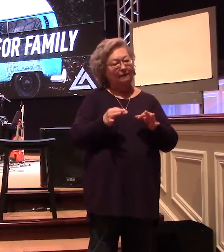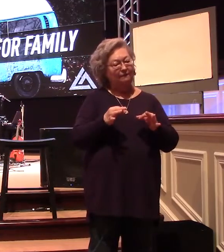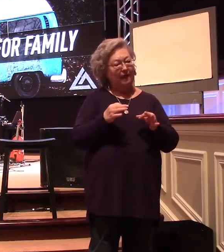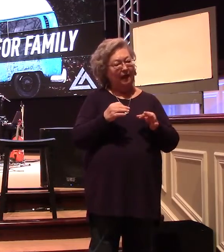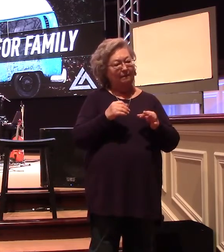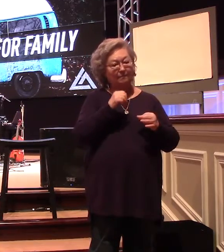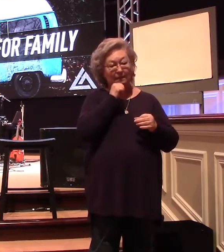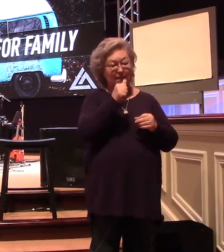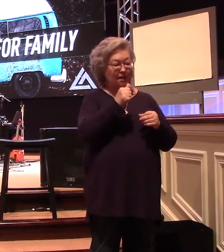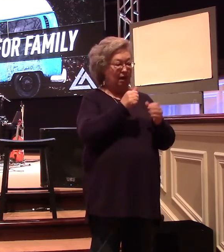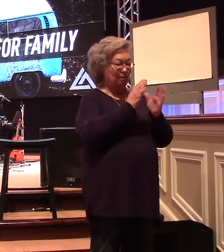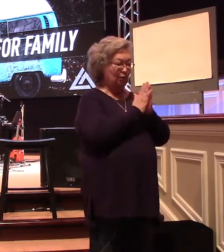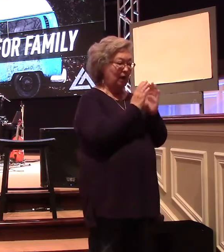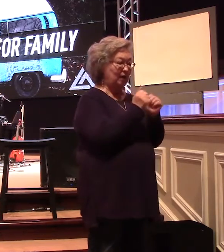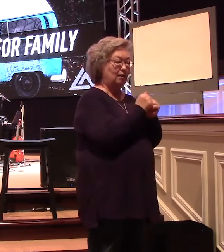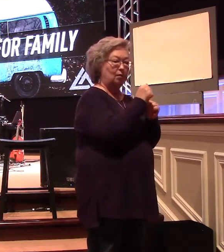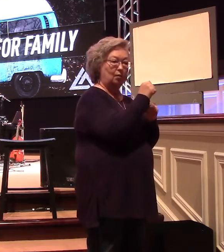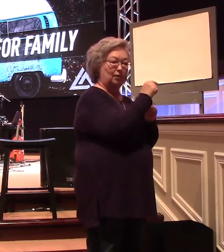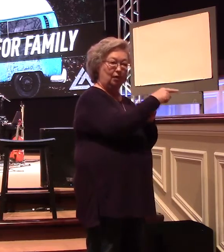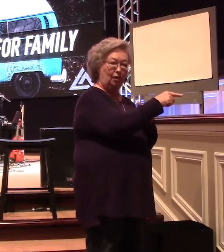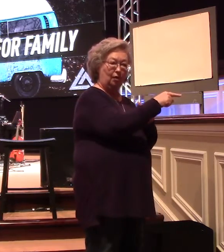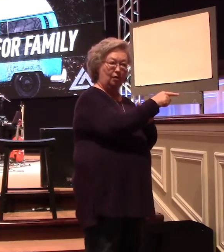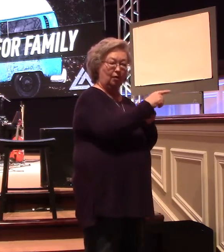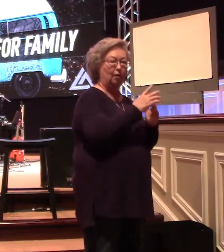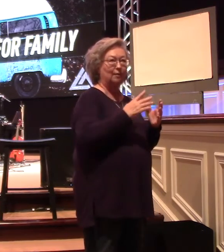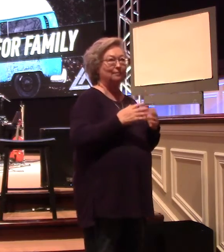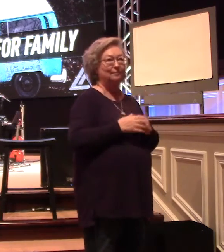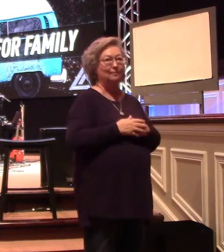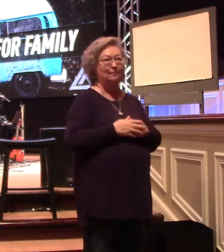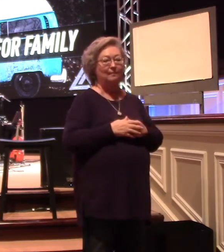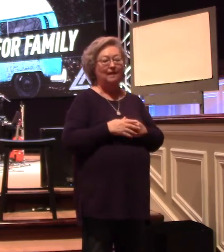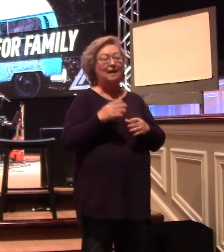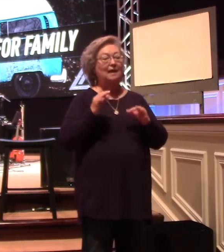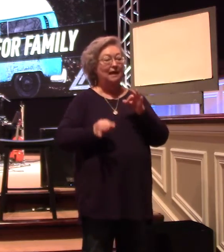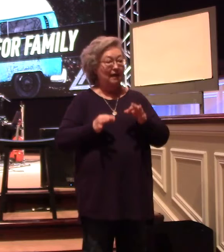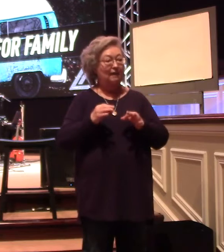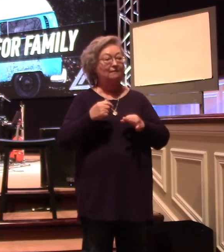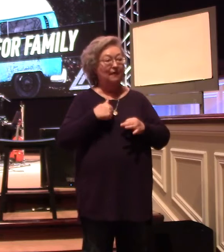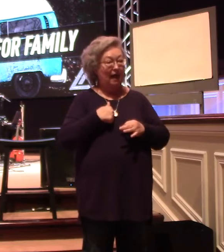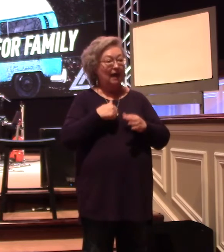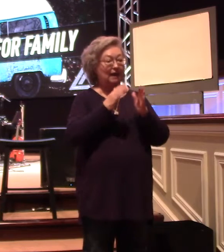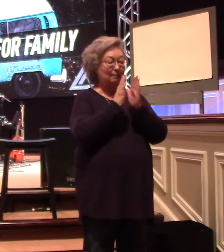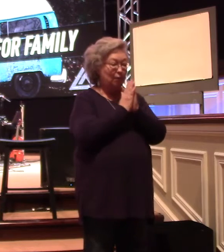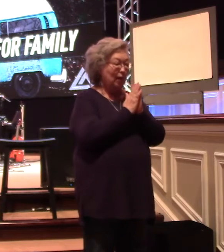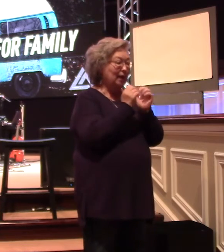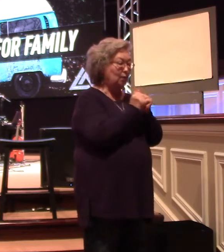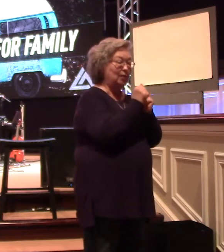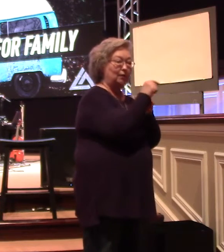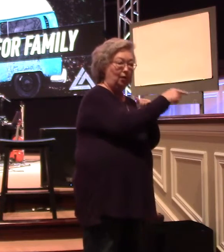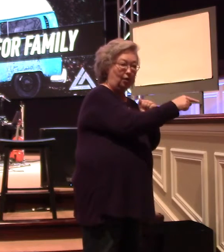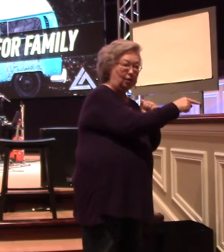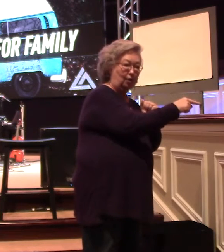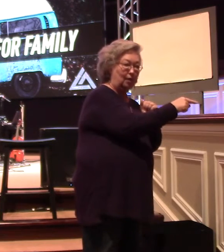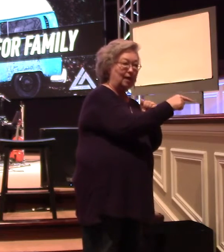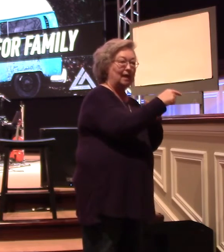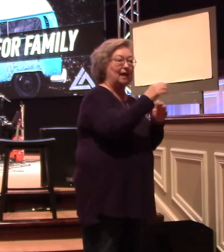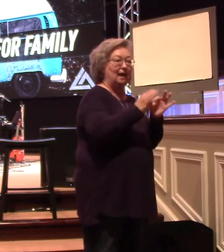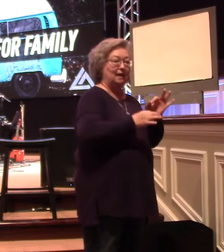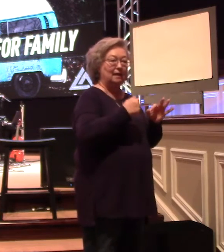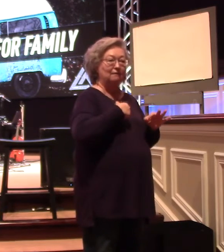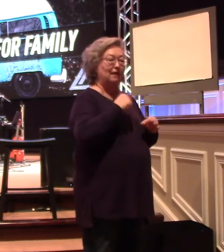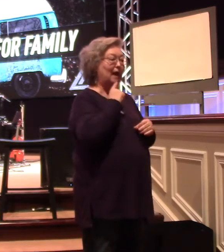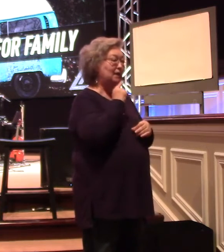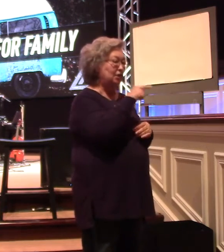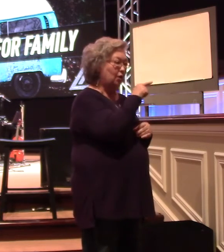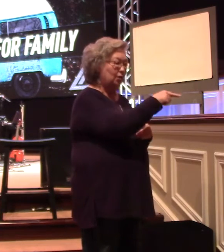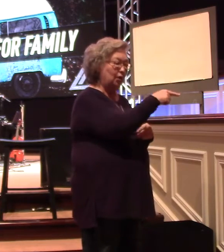decision, it would have made it a whole lot easier for her to line under it and say, okay, all right, God, if that's where you're leading us, I'm